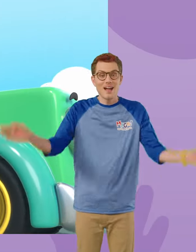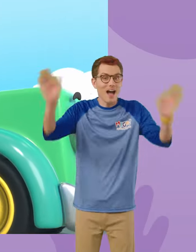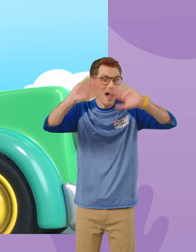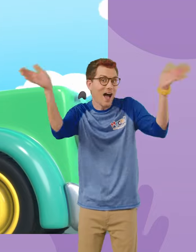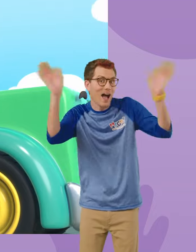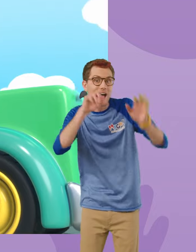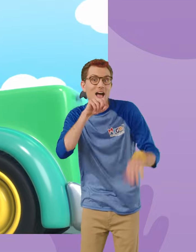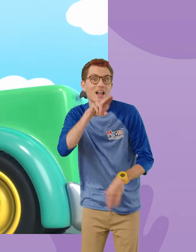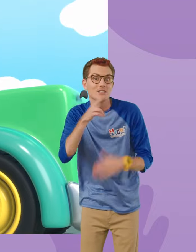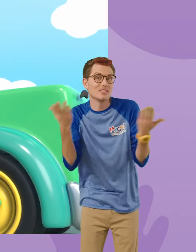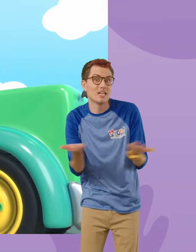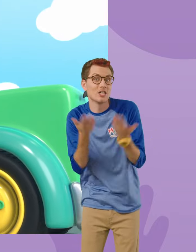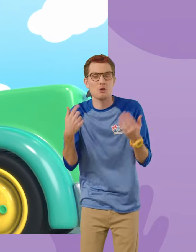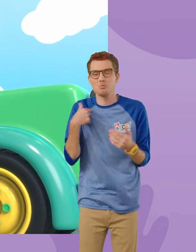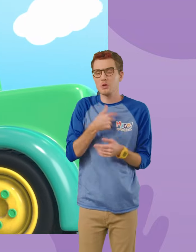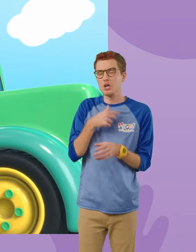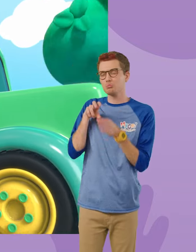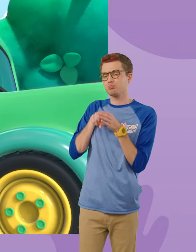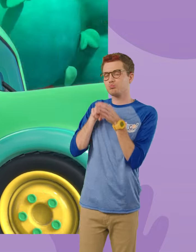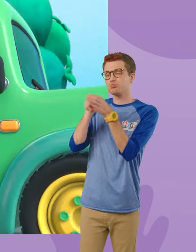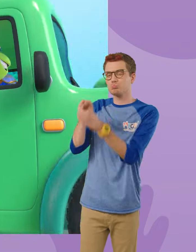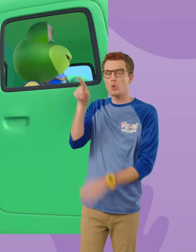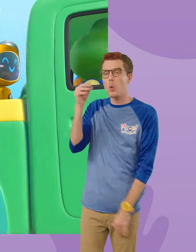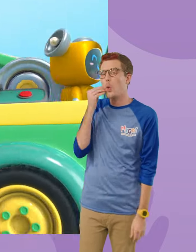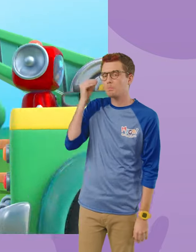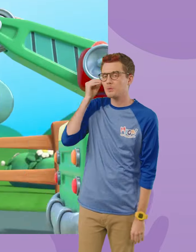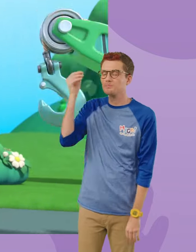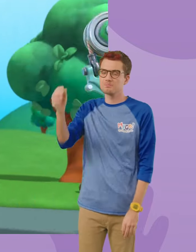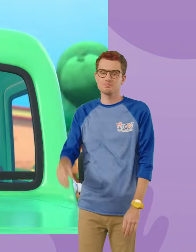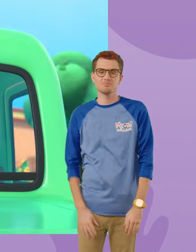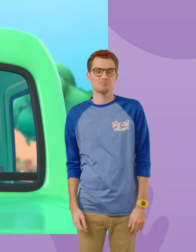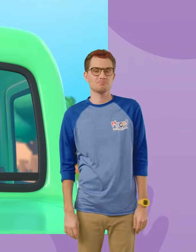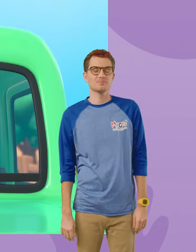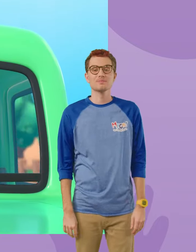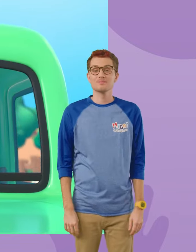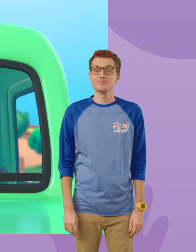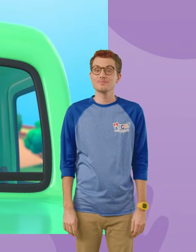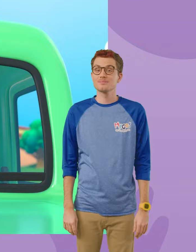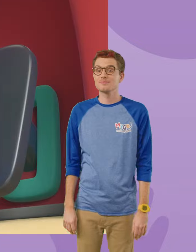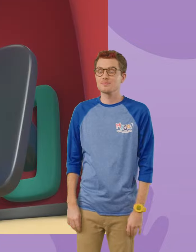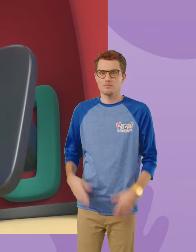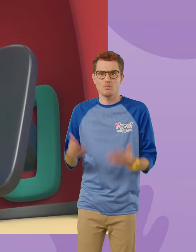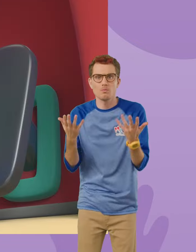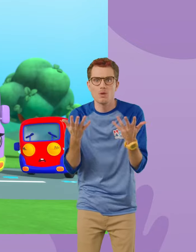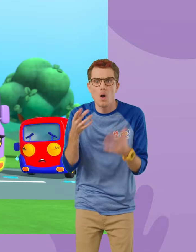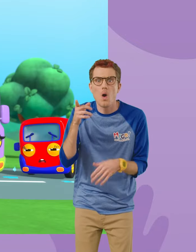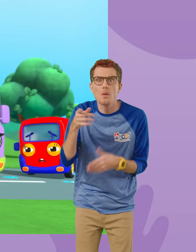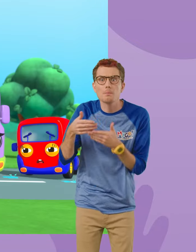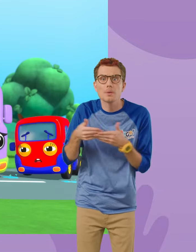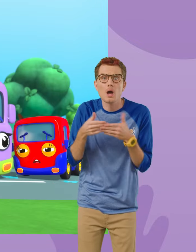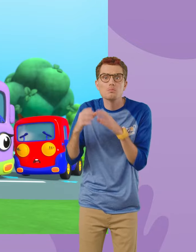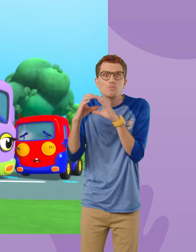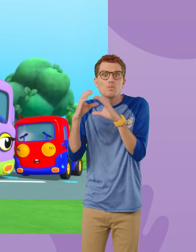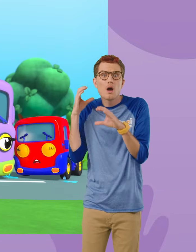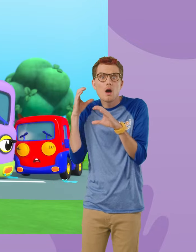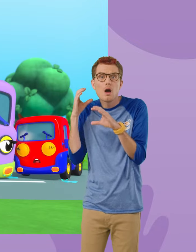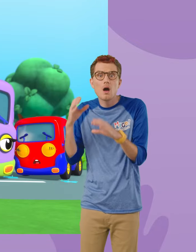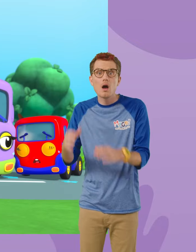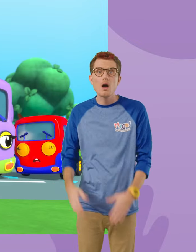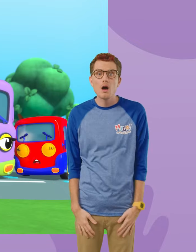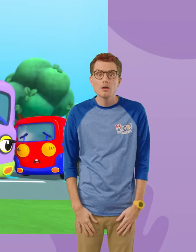everyone. Gecko here. We're just on our way home. What? It's